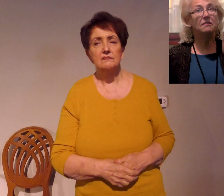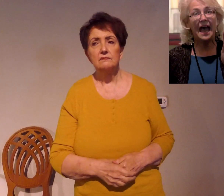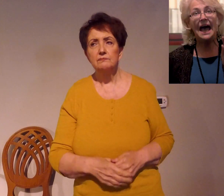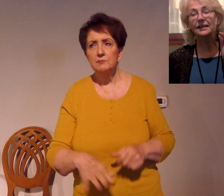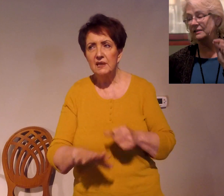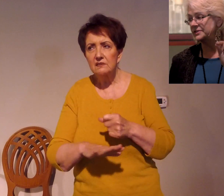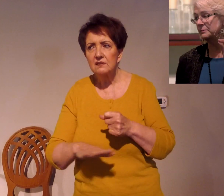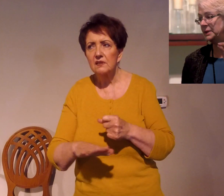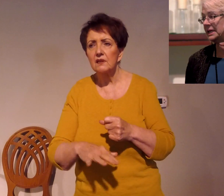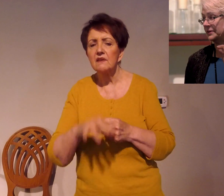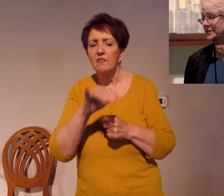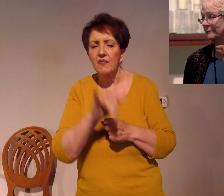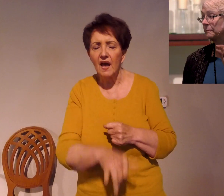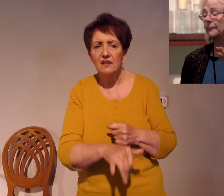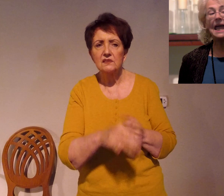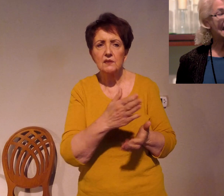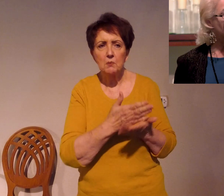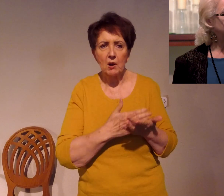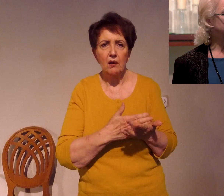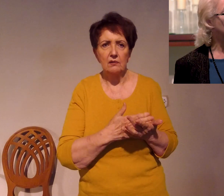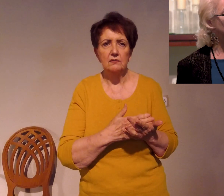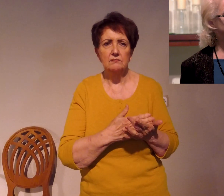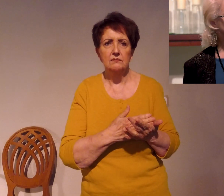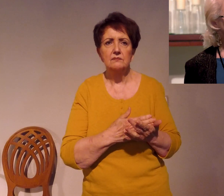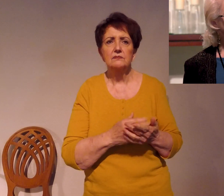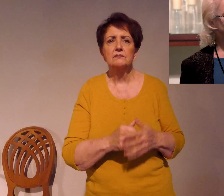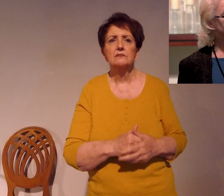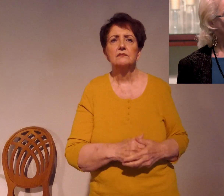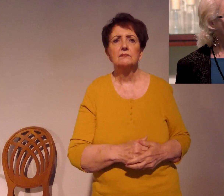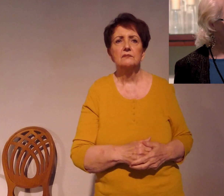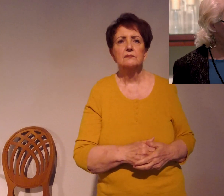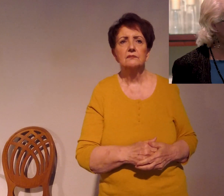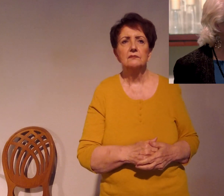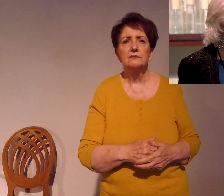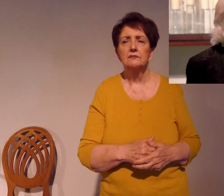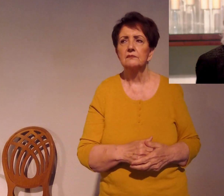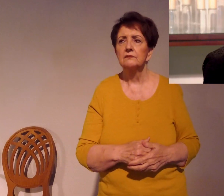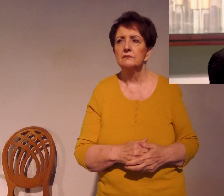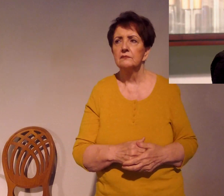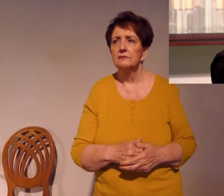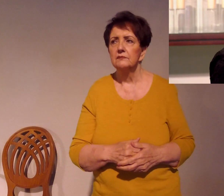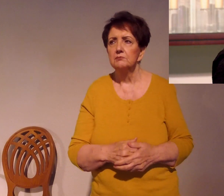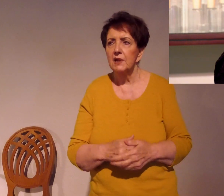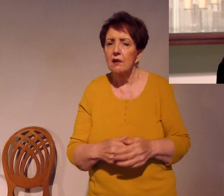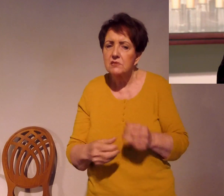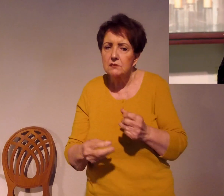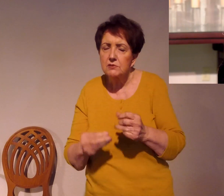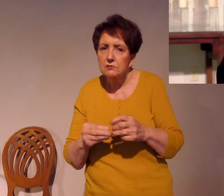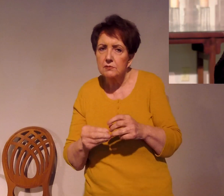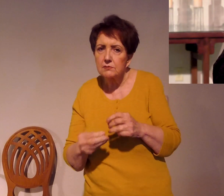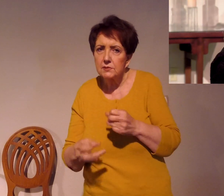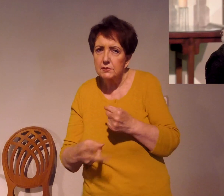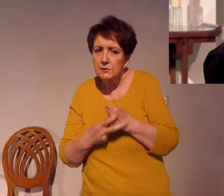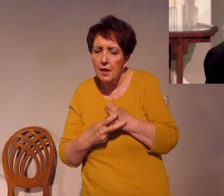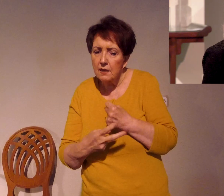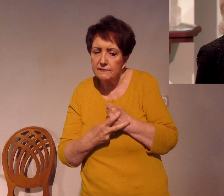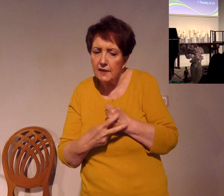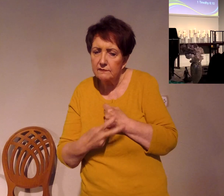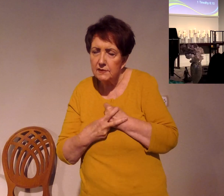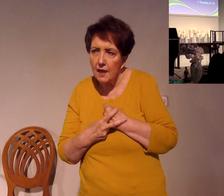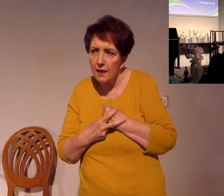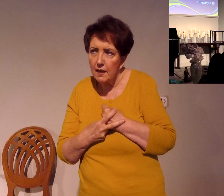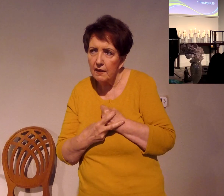Fundamentally, that is the piece. And because it's hoarded, and because it causes us to be out of